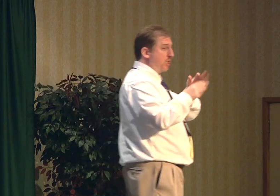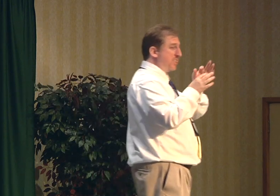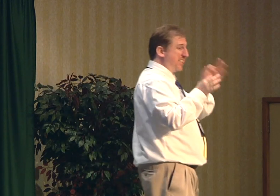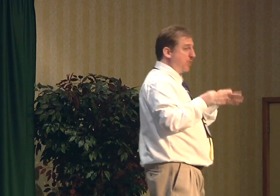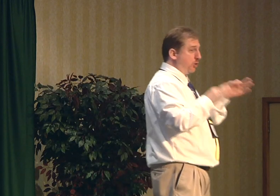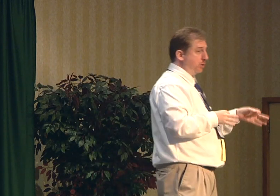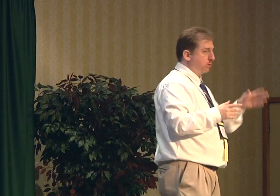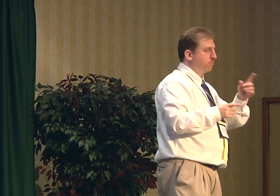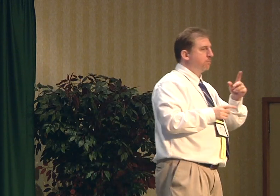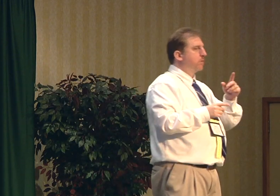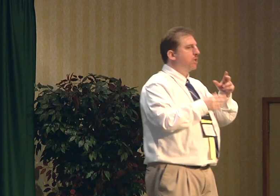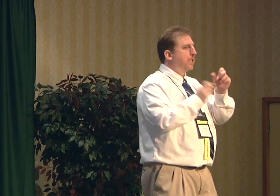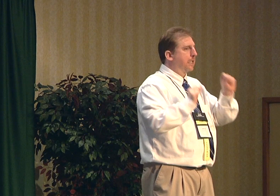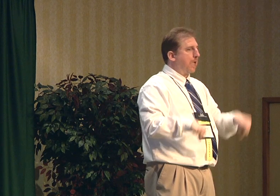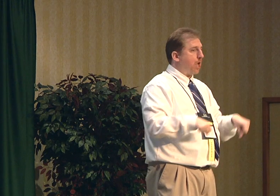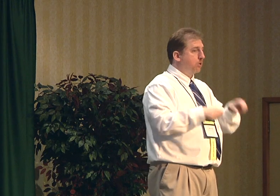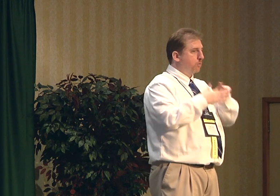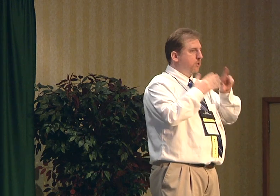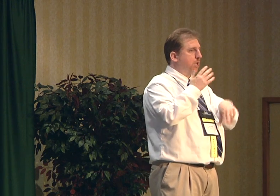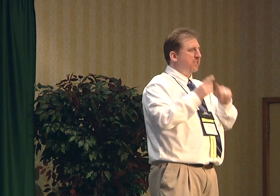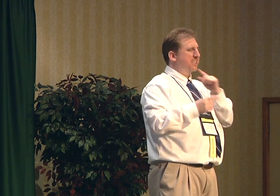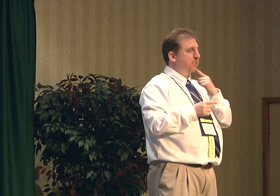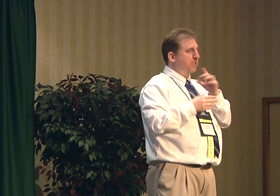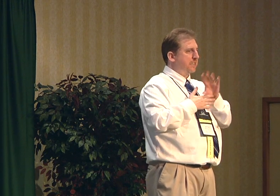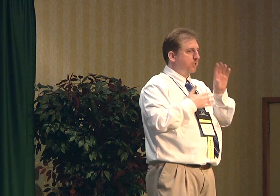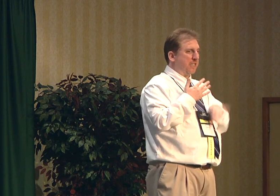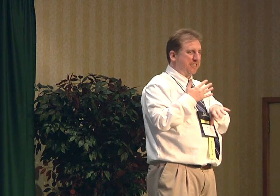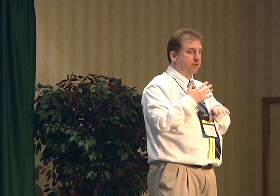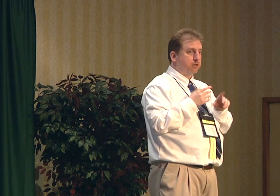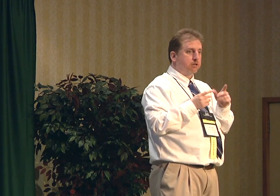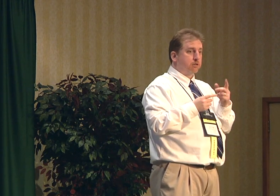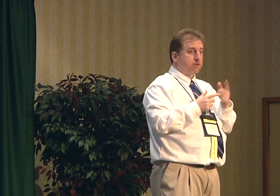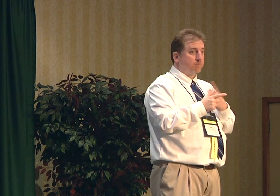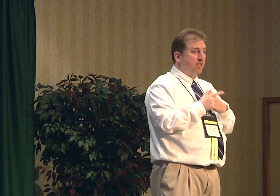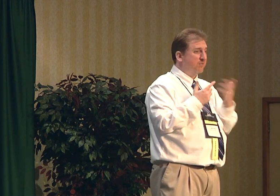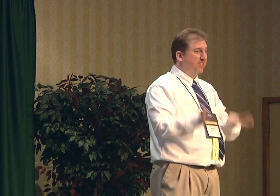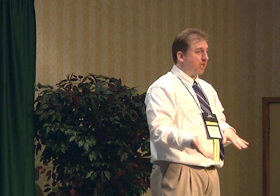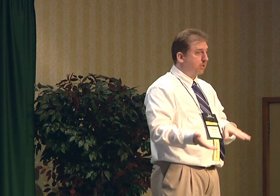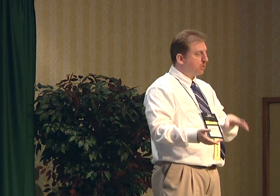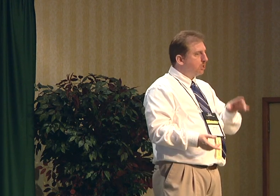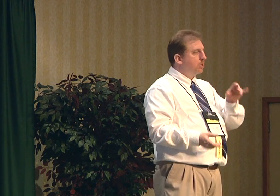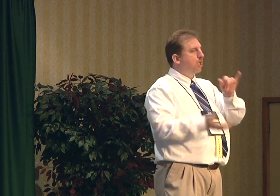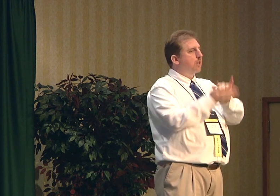Many of our healthcare decisions can result in serious consequences, sometimes even